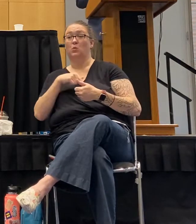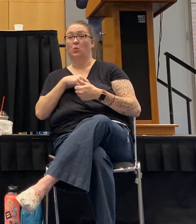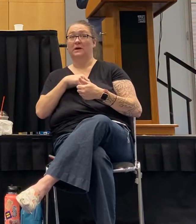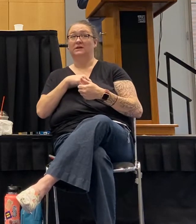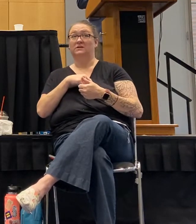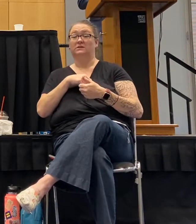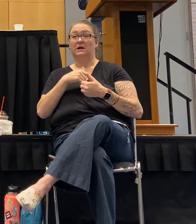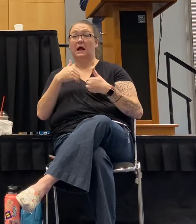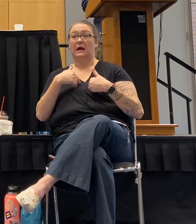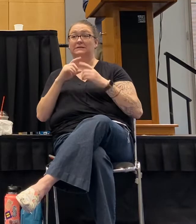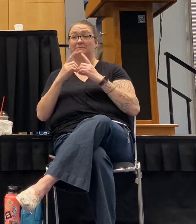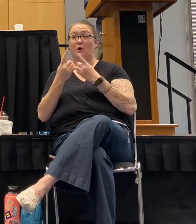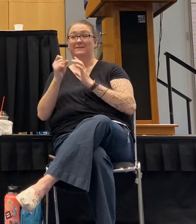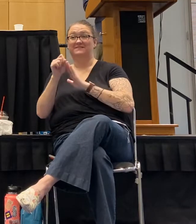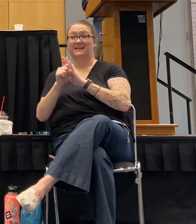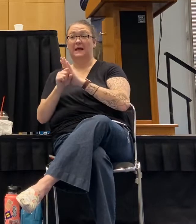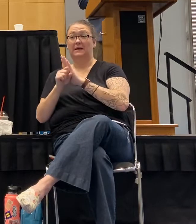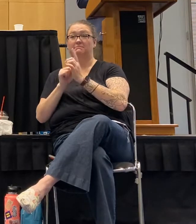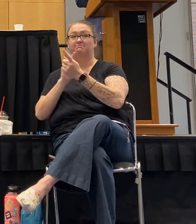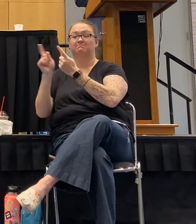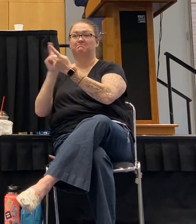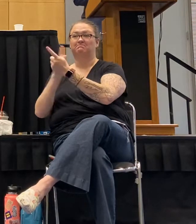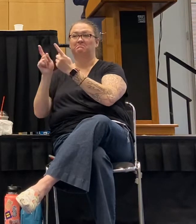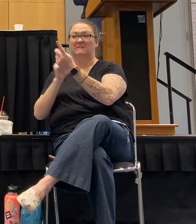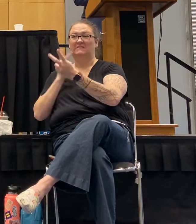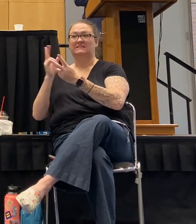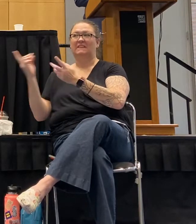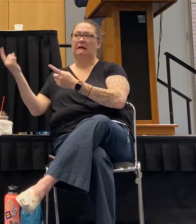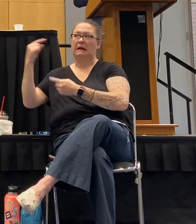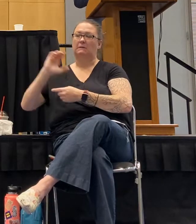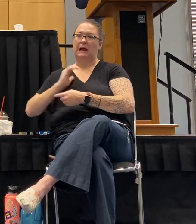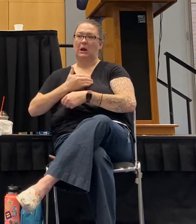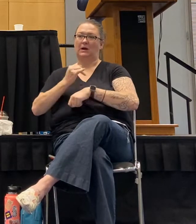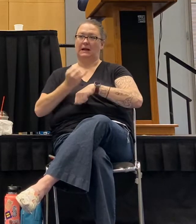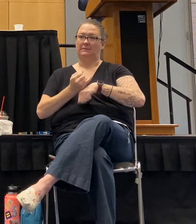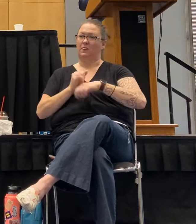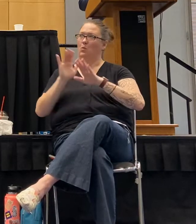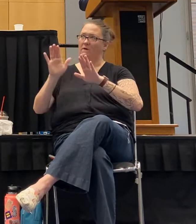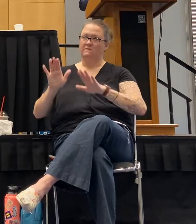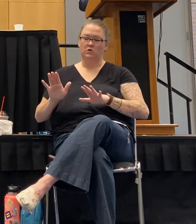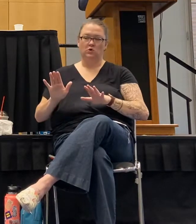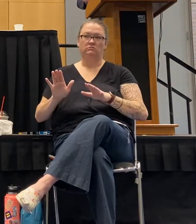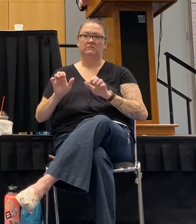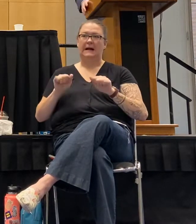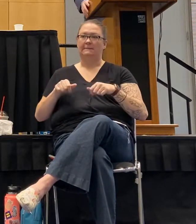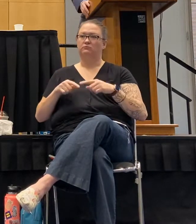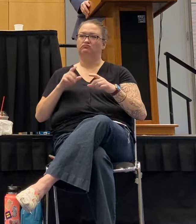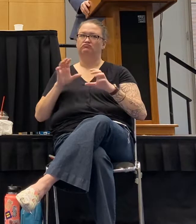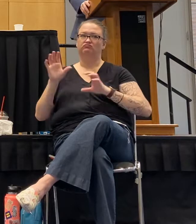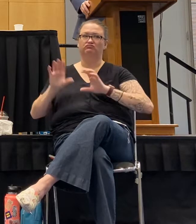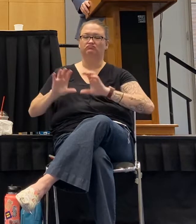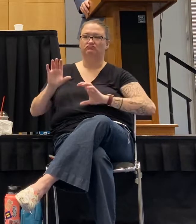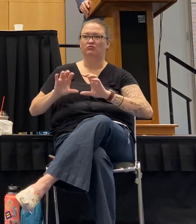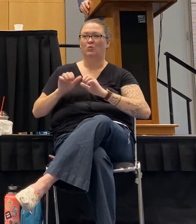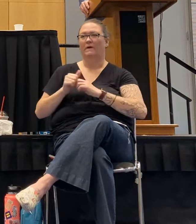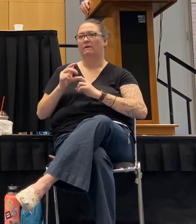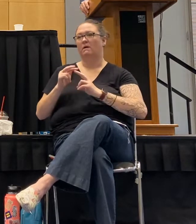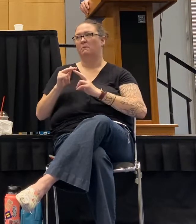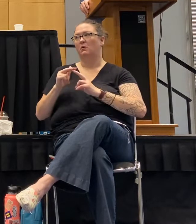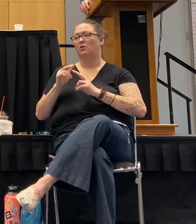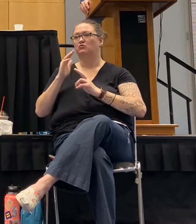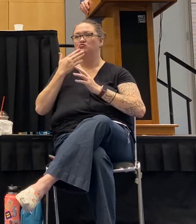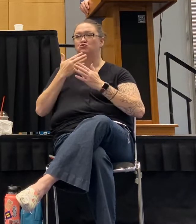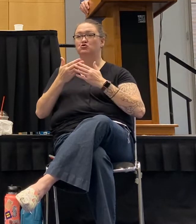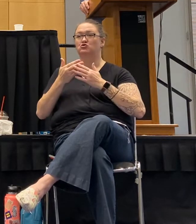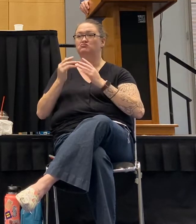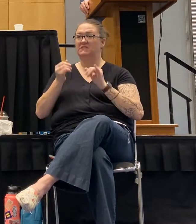up having a Department of State meet and greet visit where they came onto our campus, and that was wonderful, and we got to talk to a couple of great